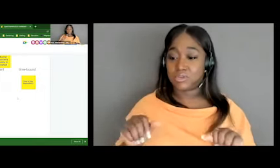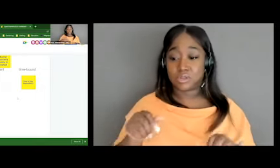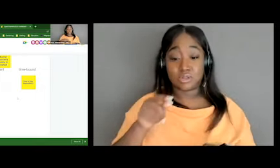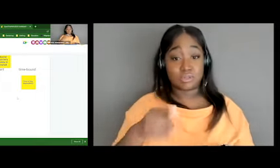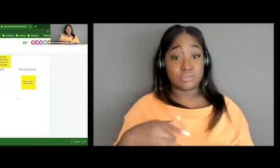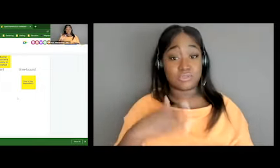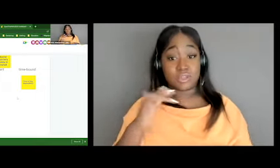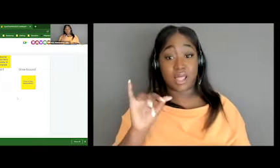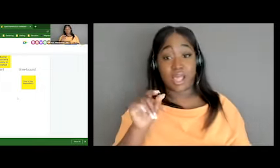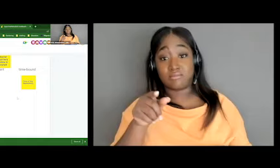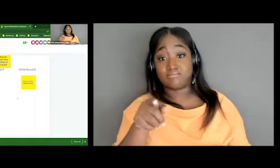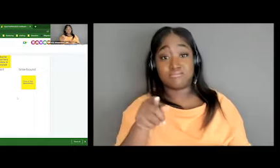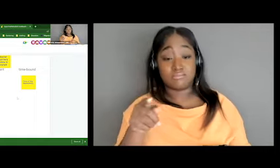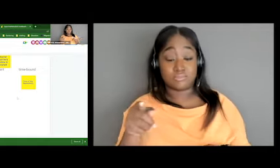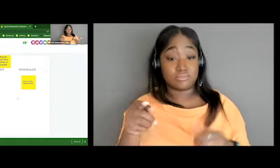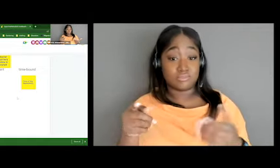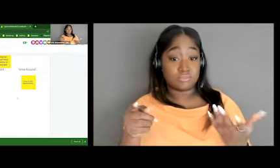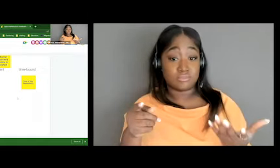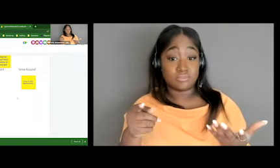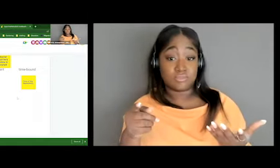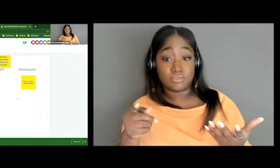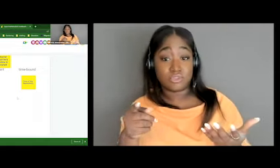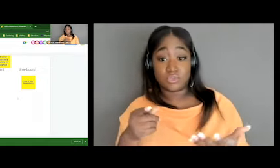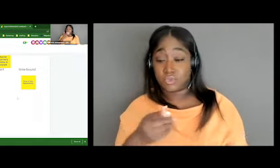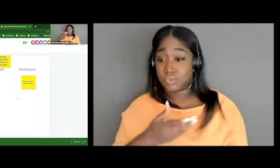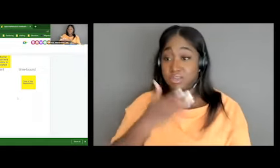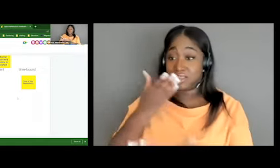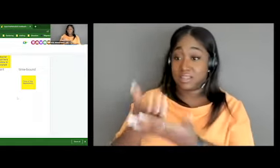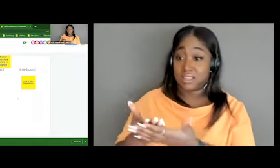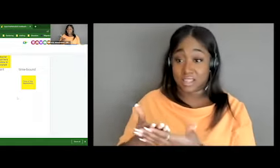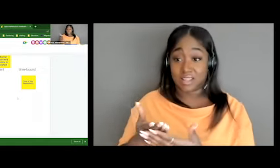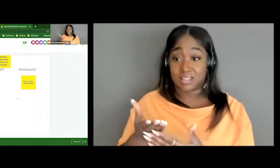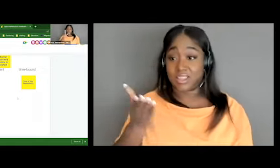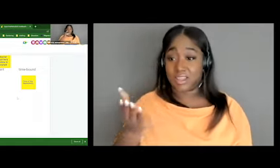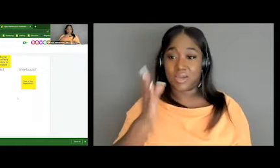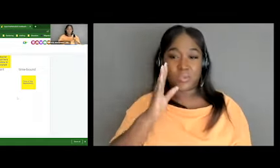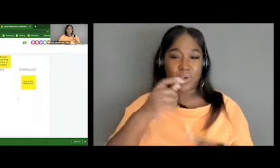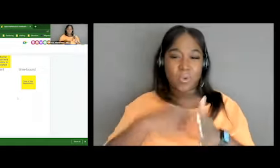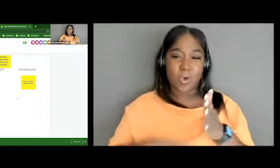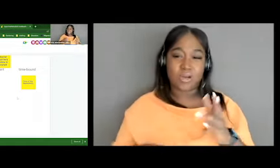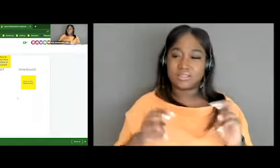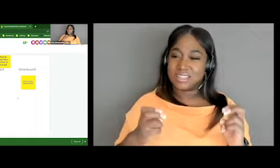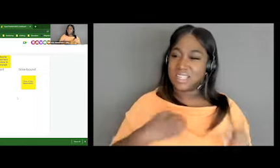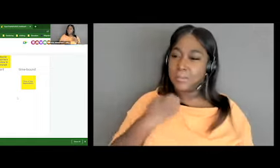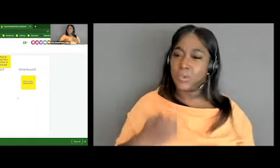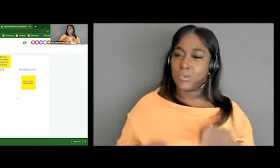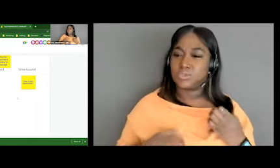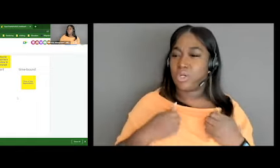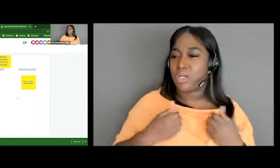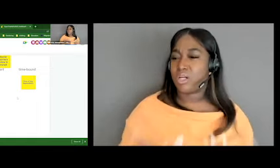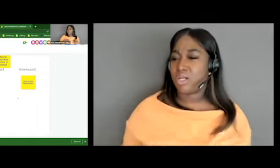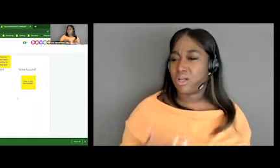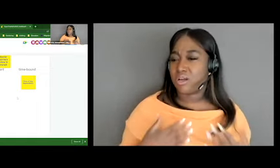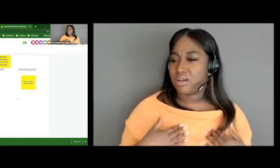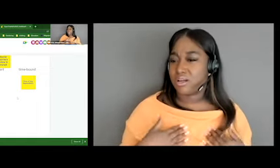have, is getting there going to cost you so much sort of emotional labor that it's